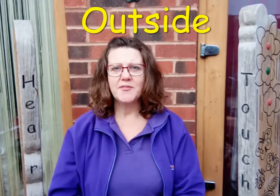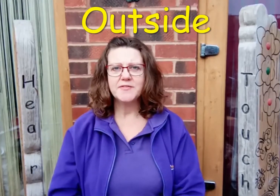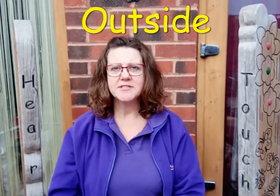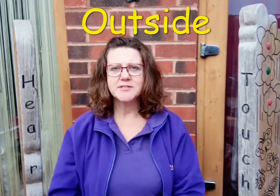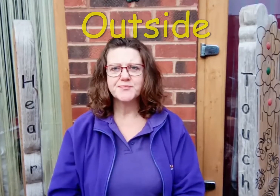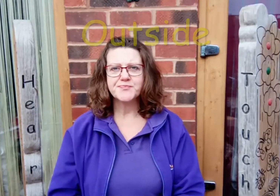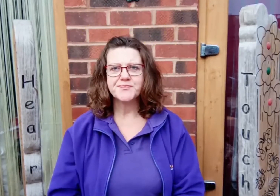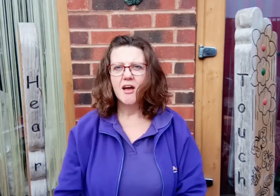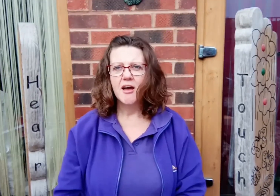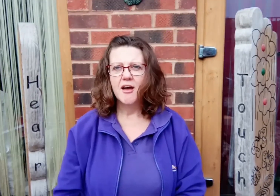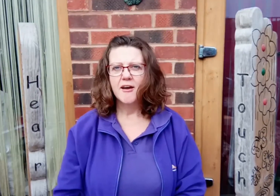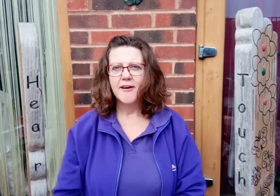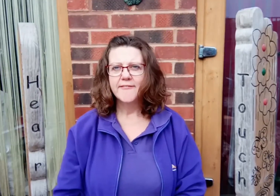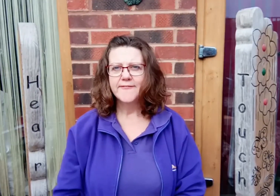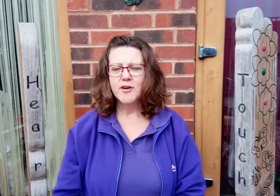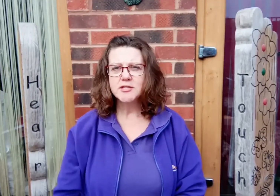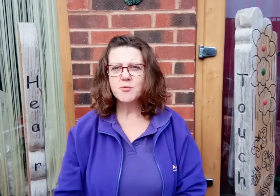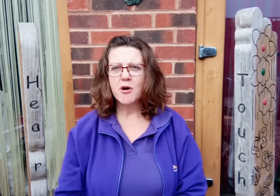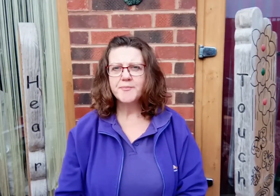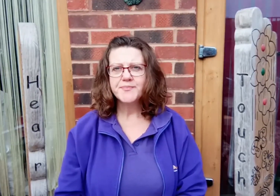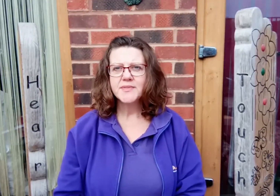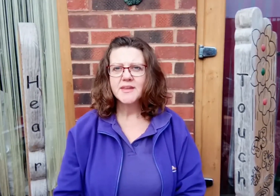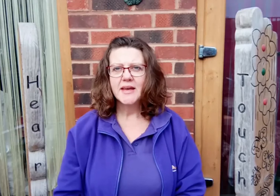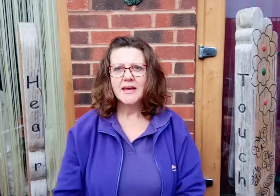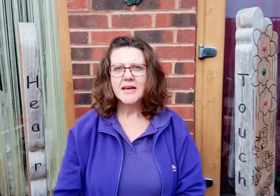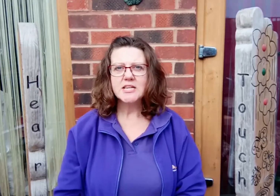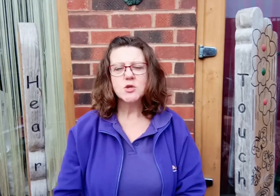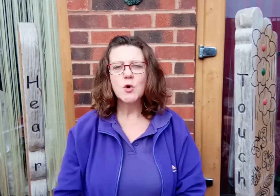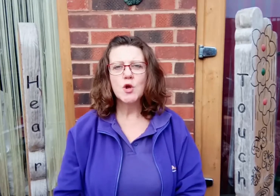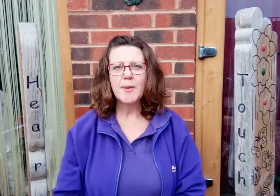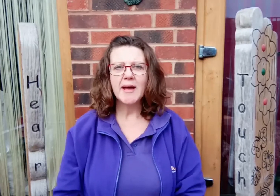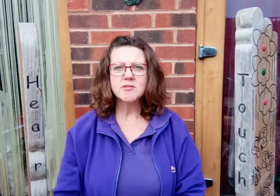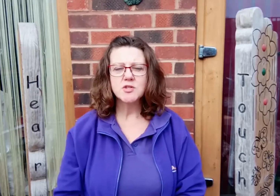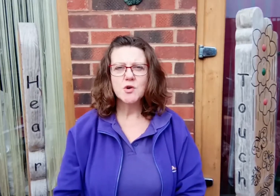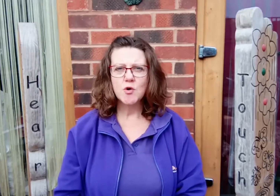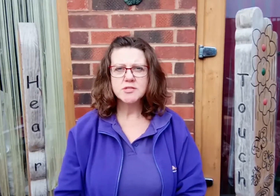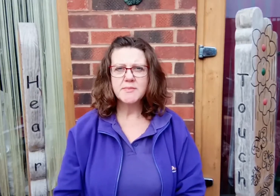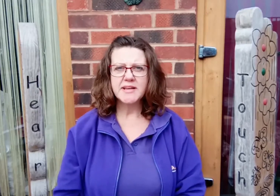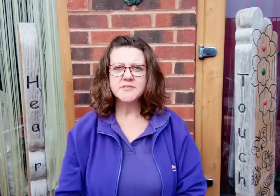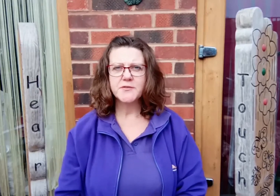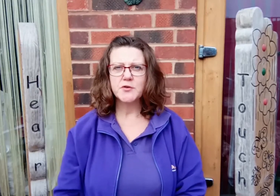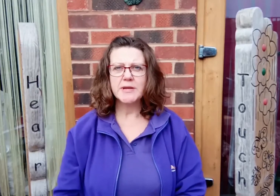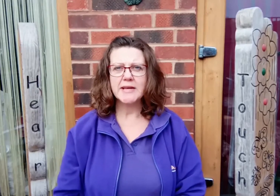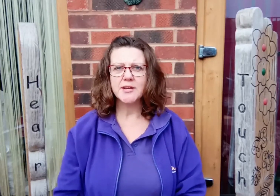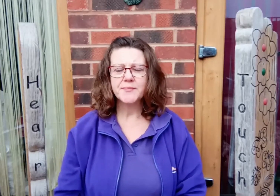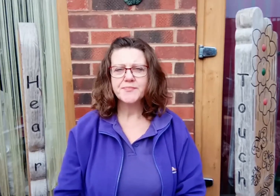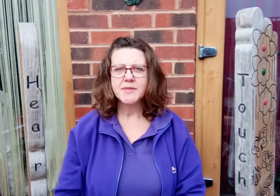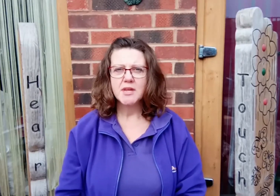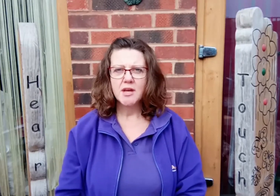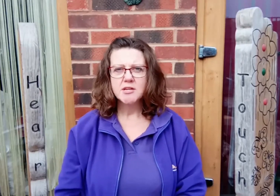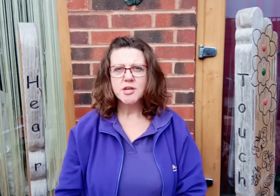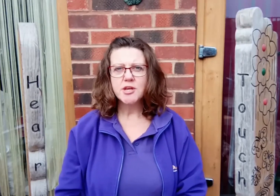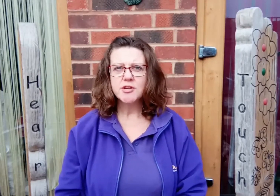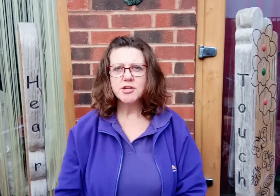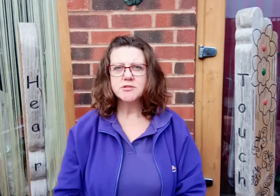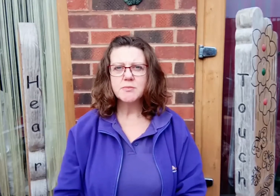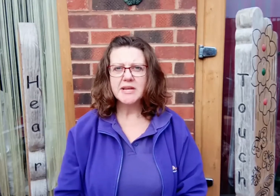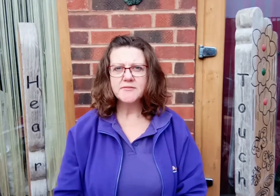leaves. First one is all about autumn leaves falling. So you could use some leaves that